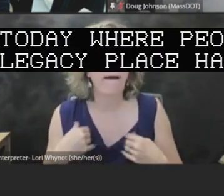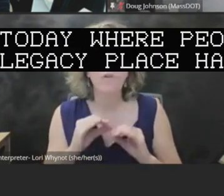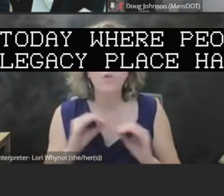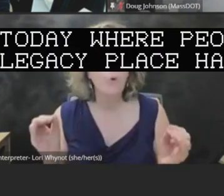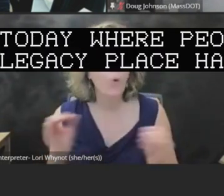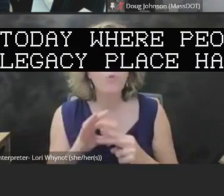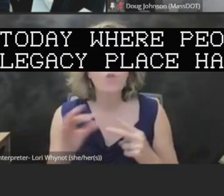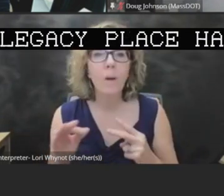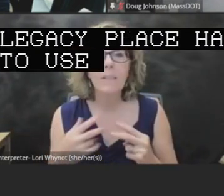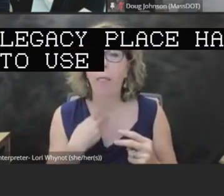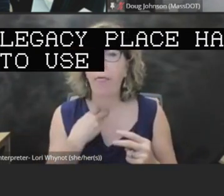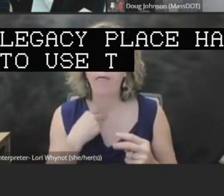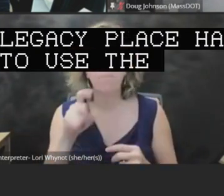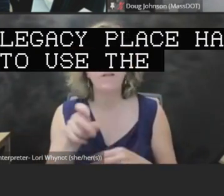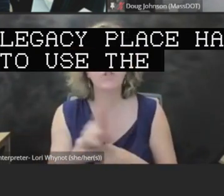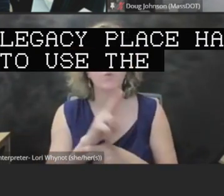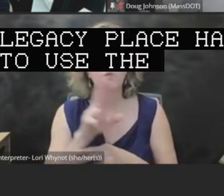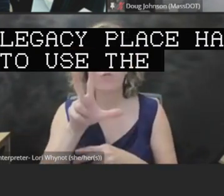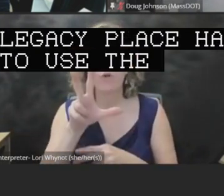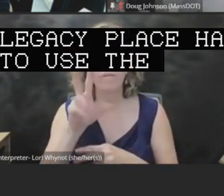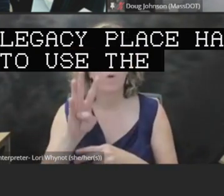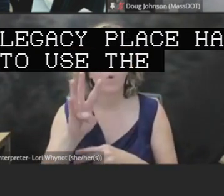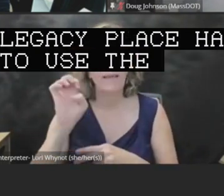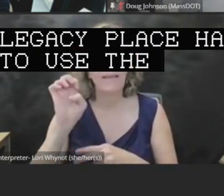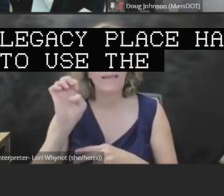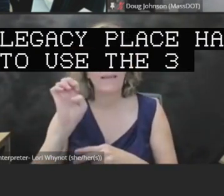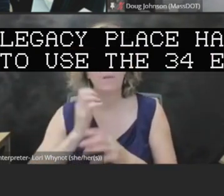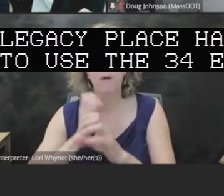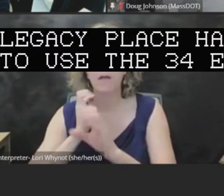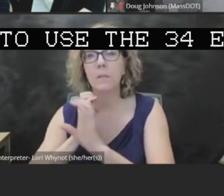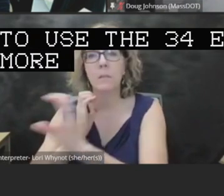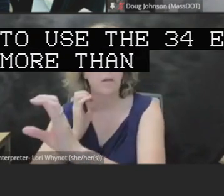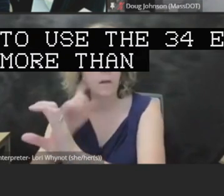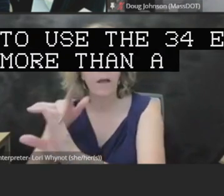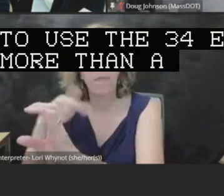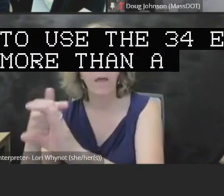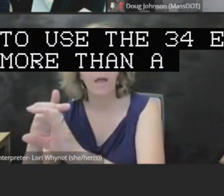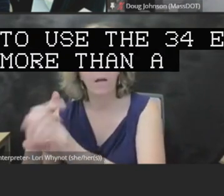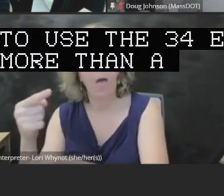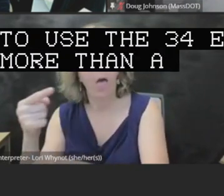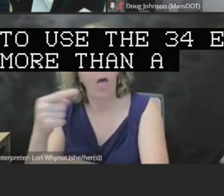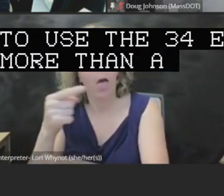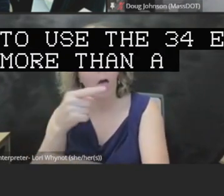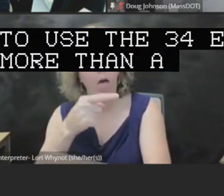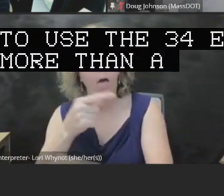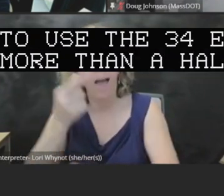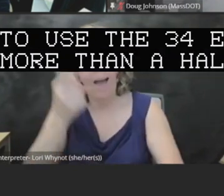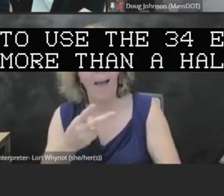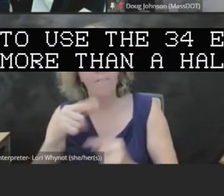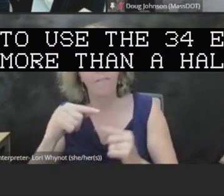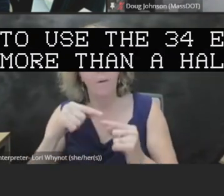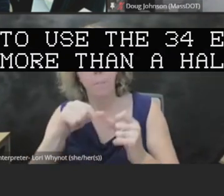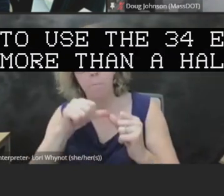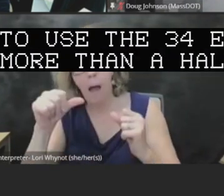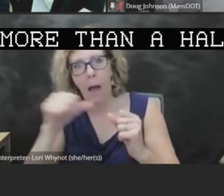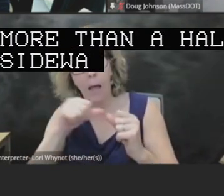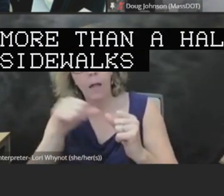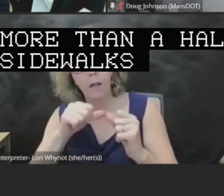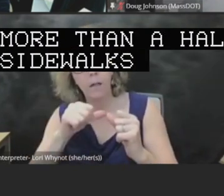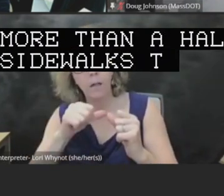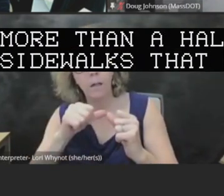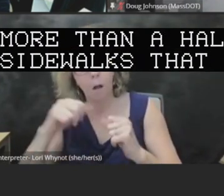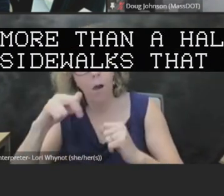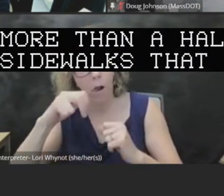34E and then travel more than a half mile over sidewalks that are not accessible by